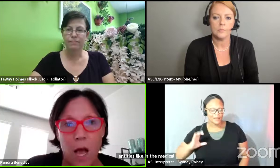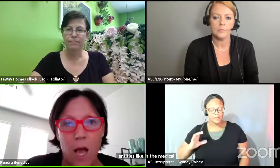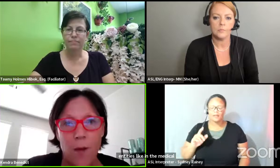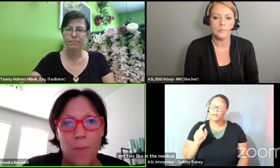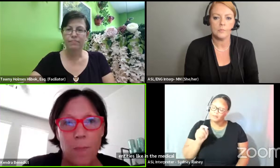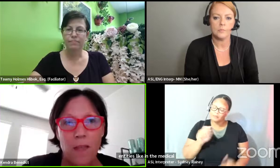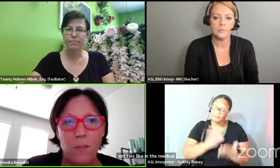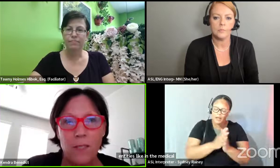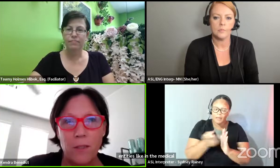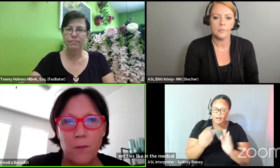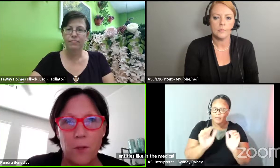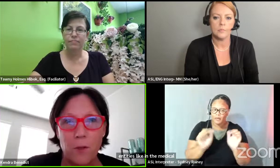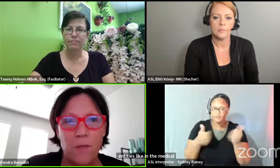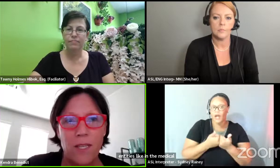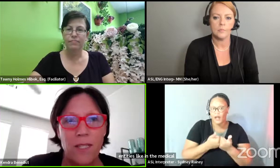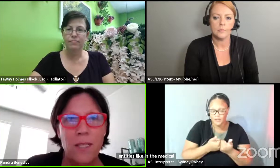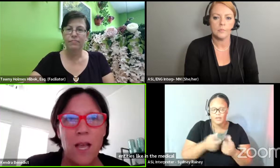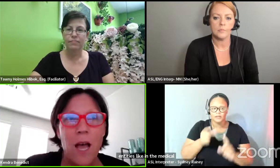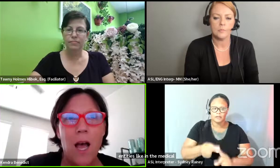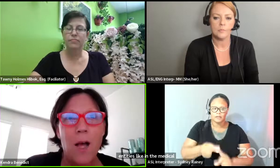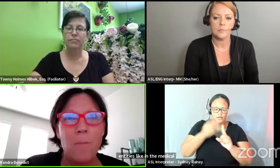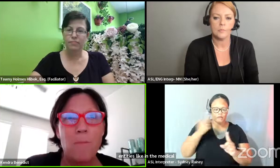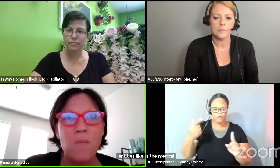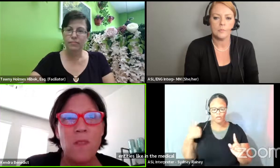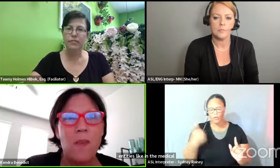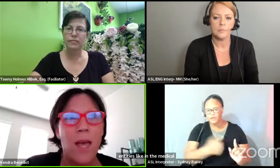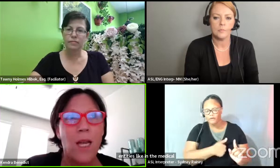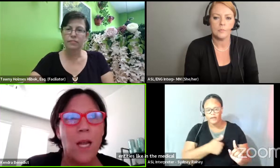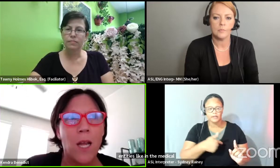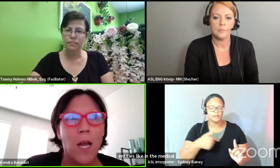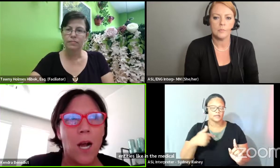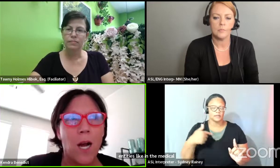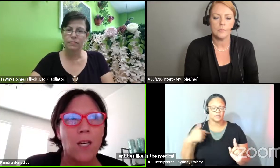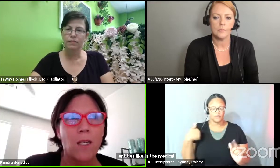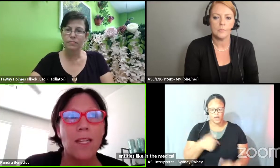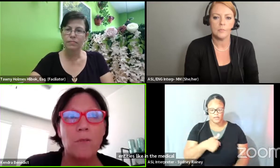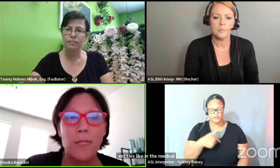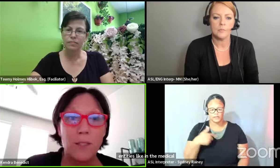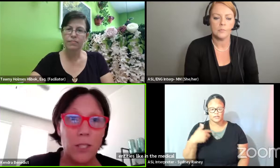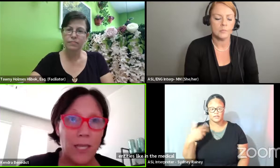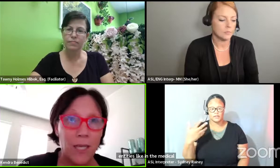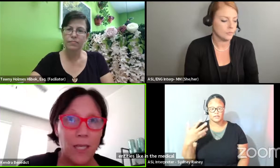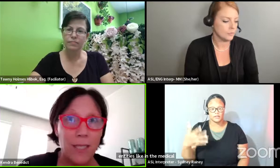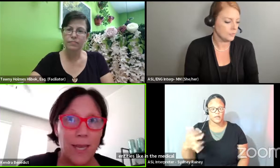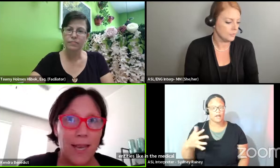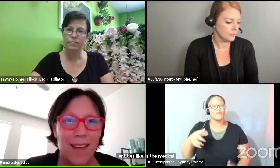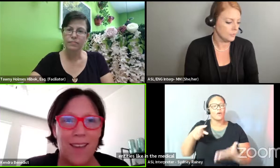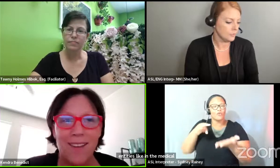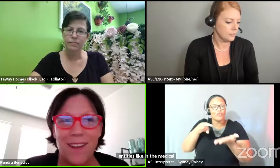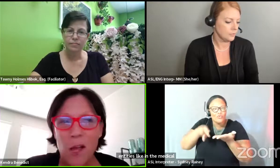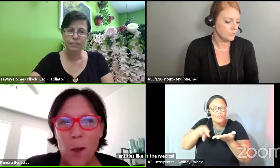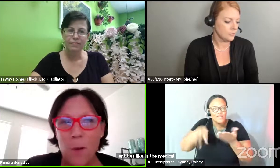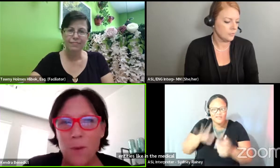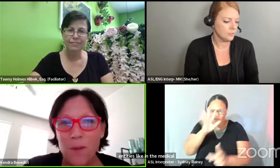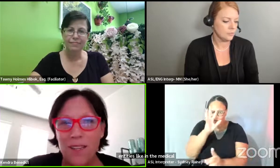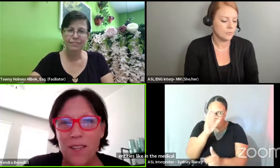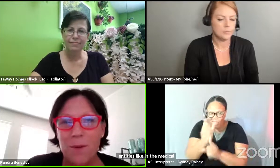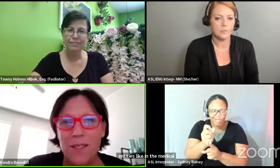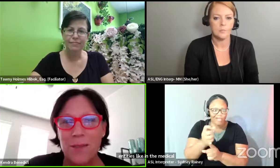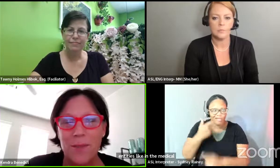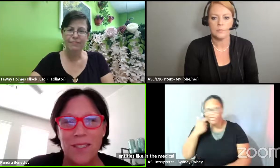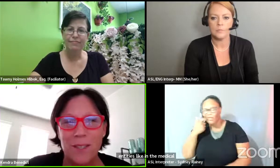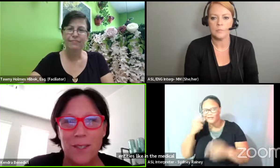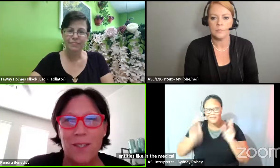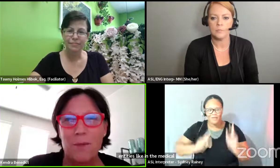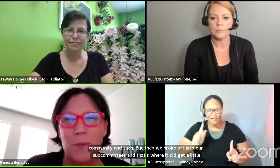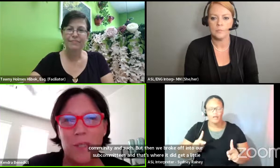challenging, especially for those of us that are kind of research geeks and really